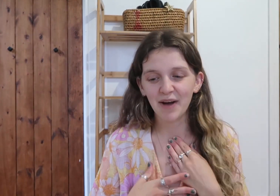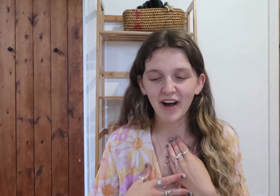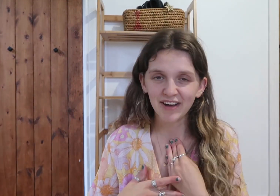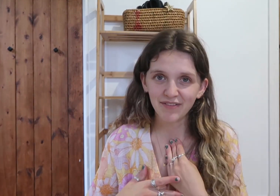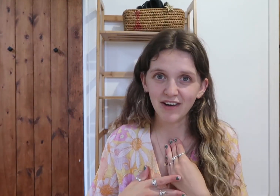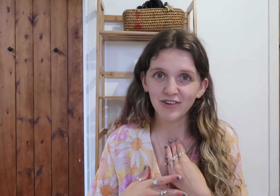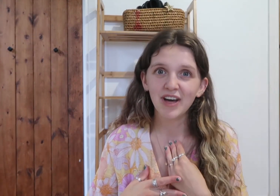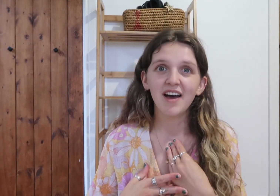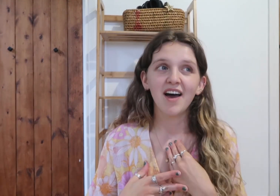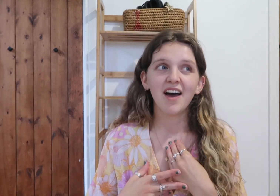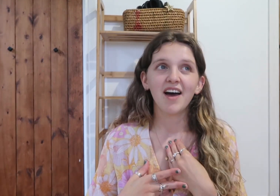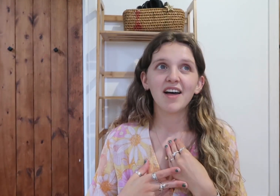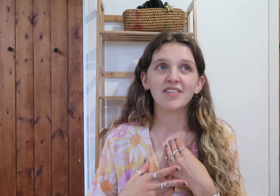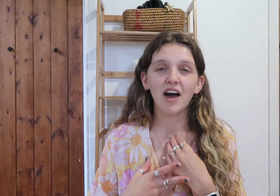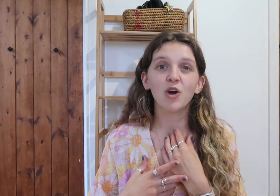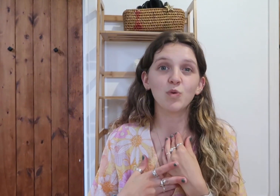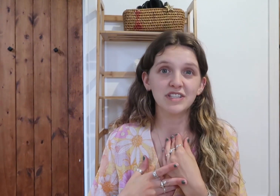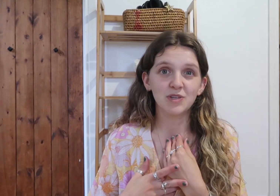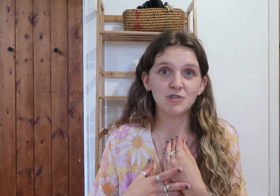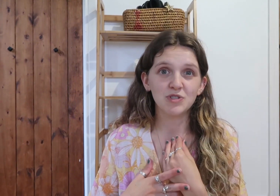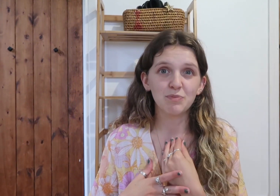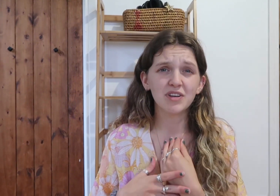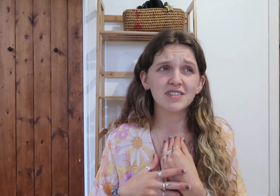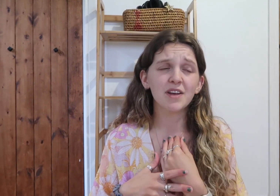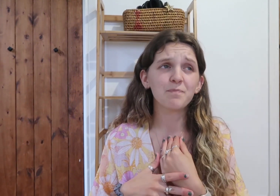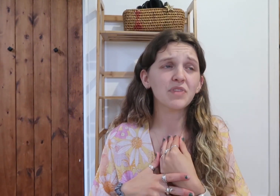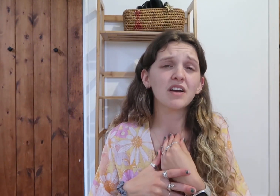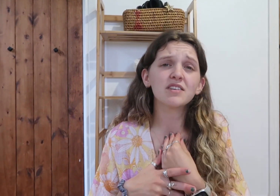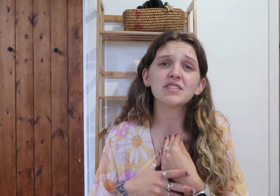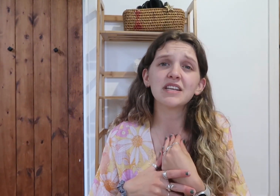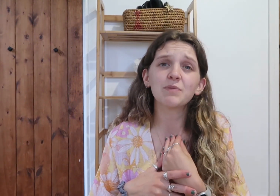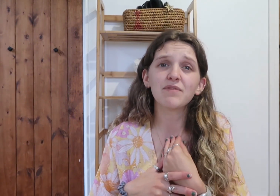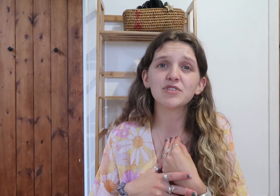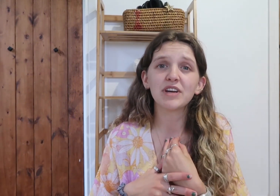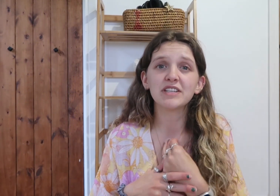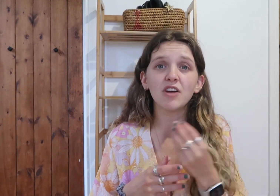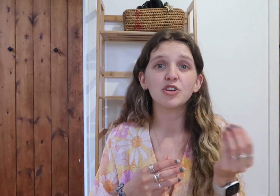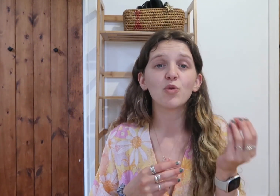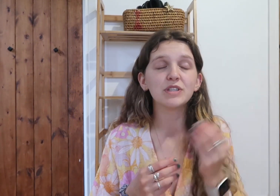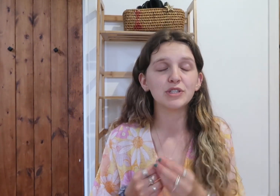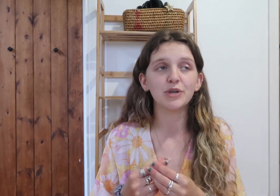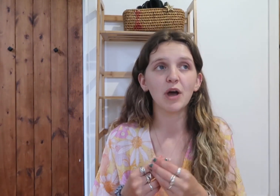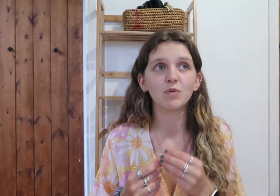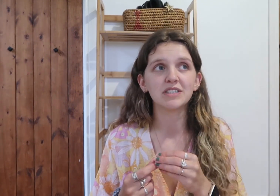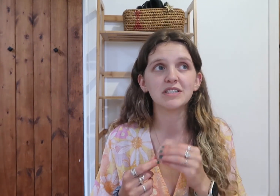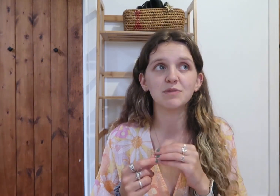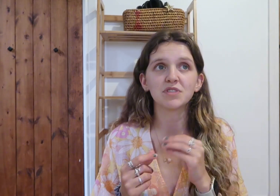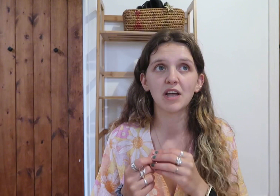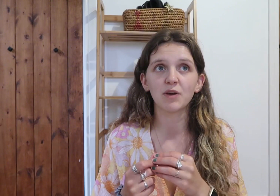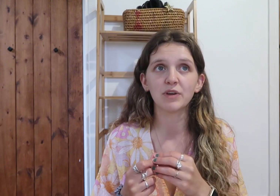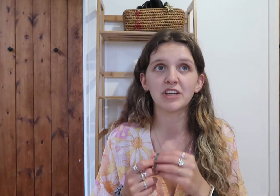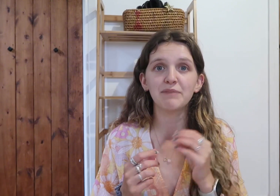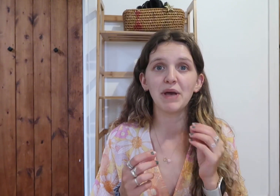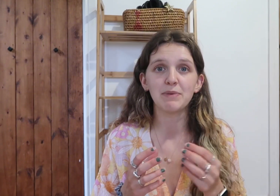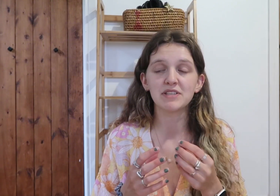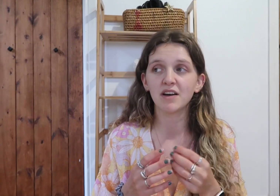I felt that I wanted to introduce it, because I could just see him getting frustrated, and I always knew that I wanted to teach him sign language and baby